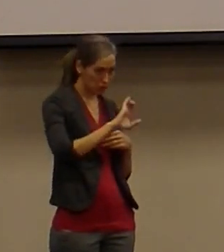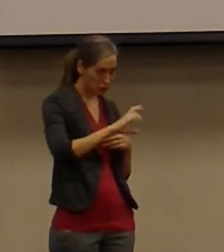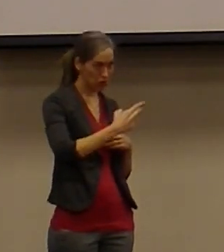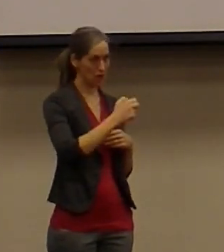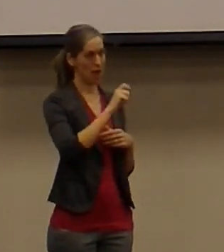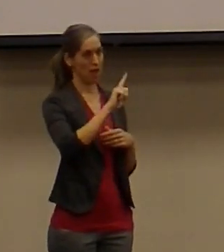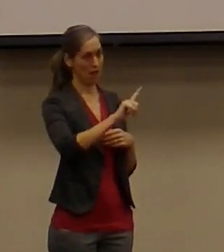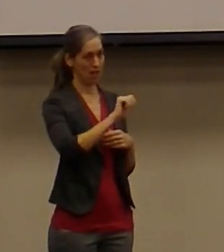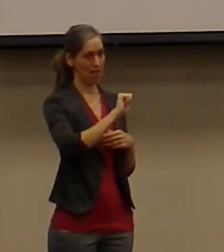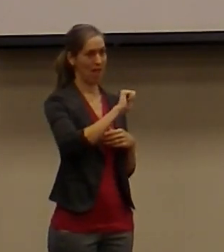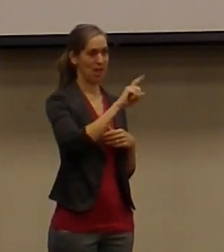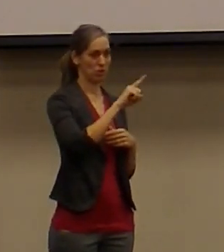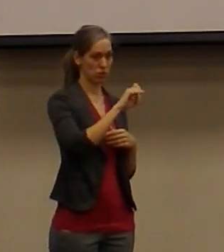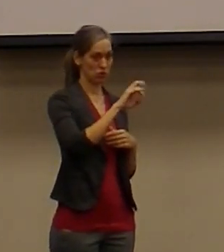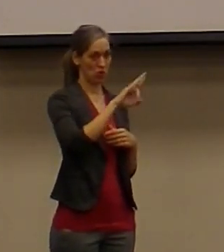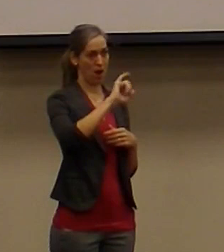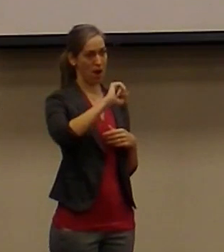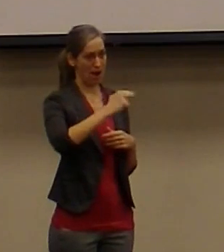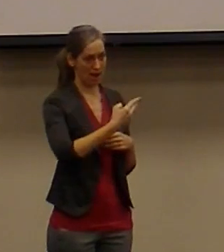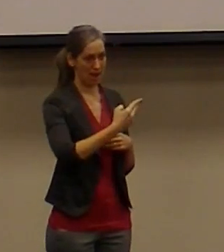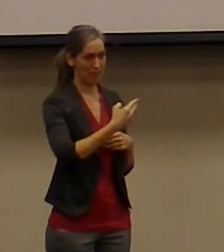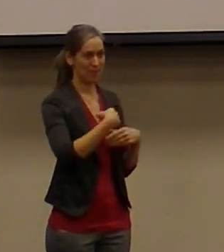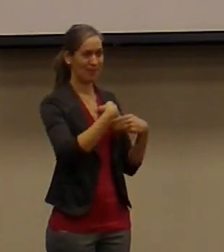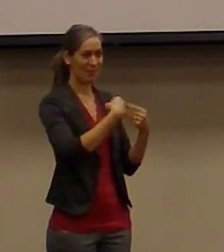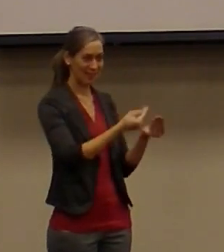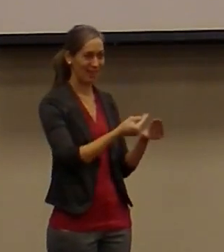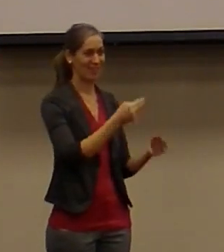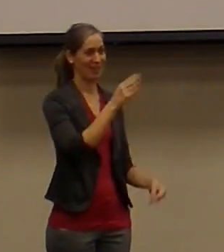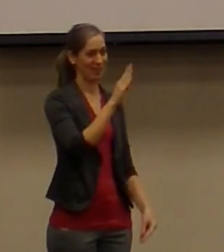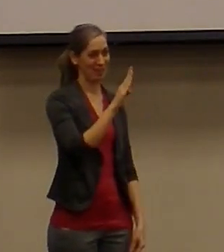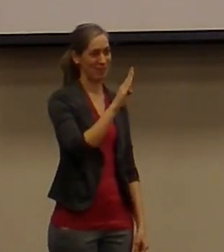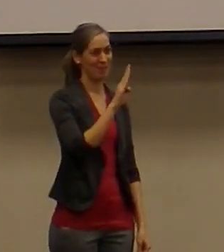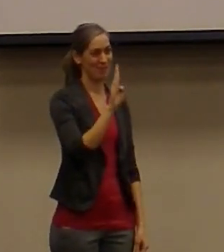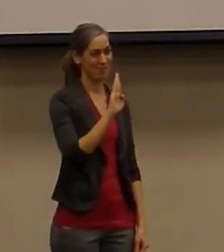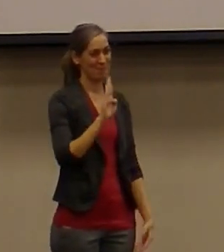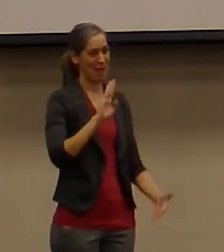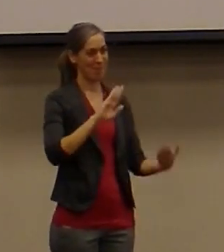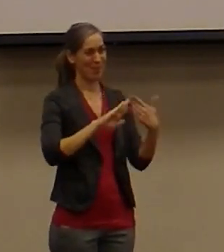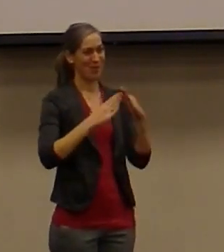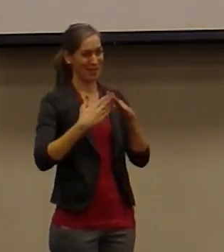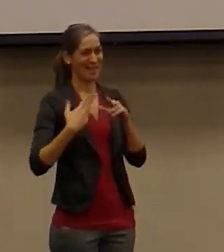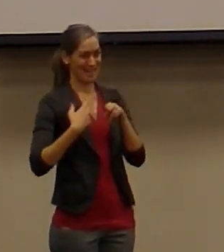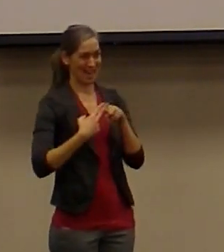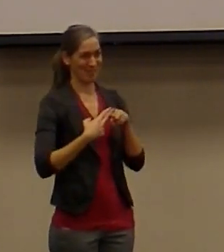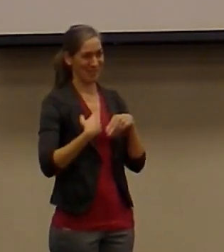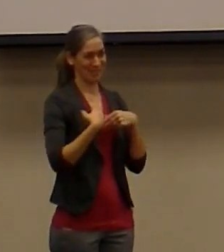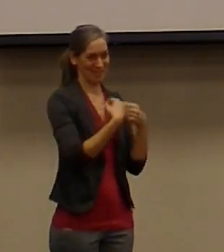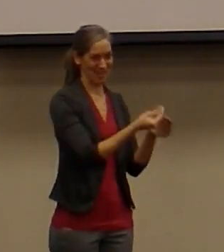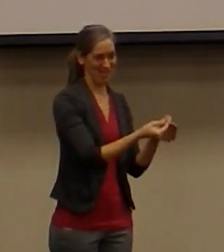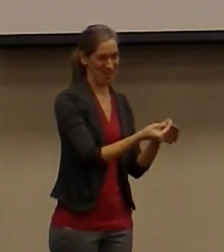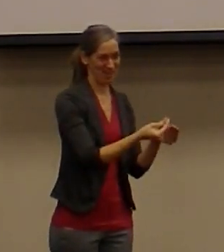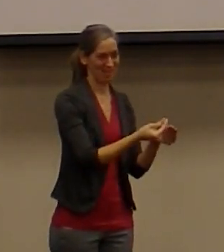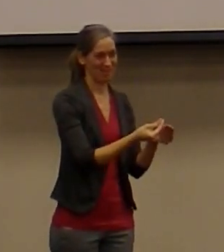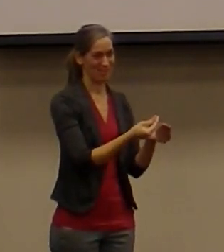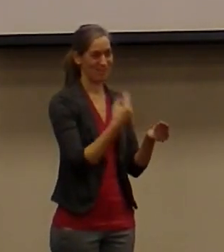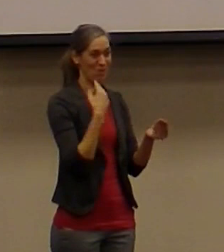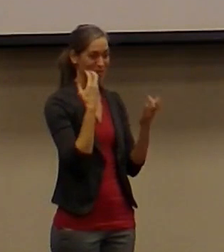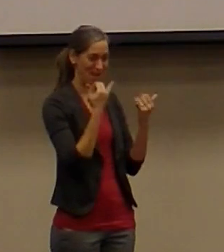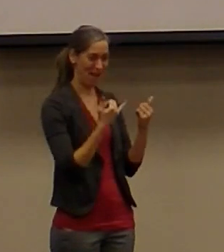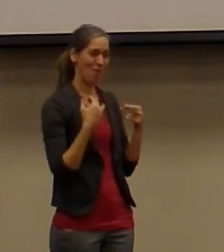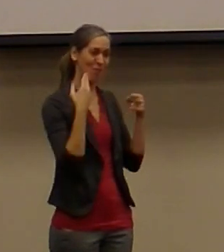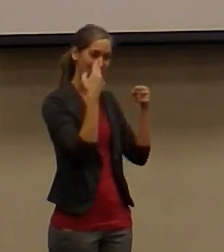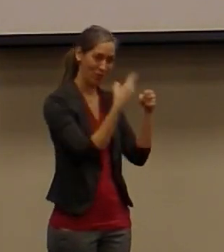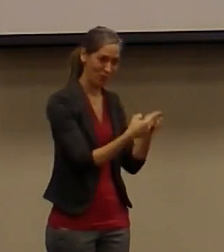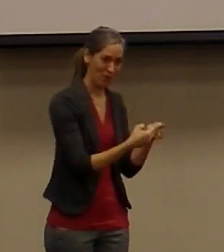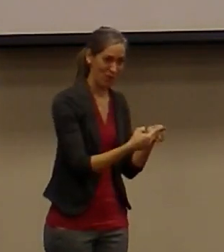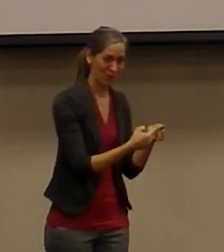then given Babylonian names and connected that way, and we then end up knowing uh, them as